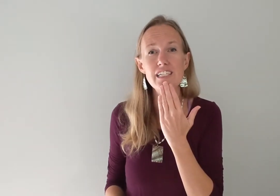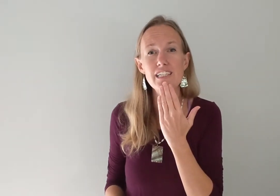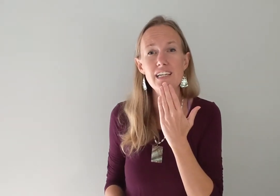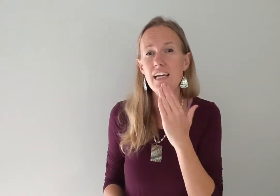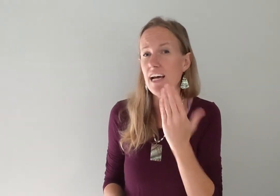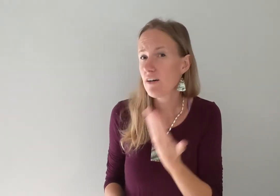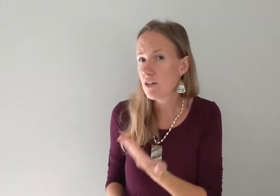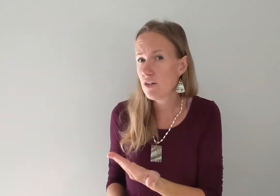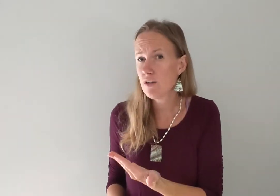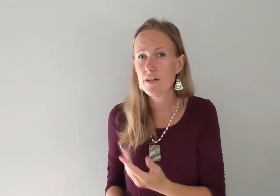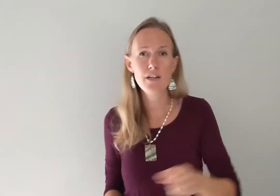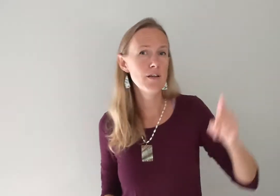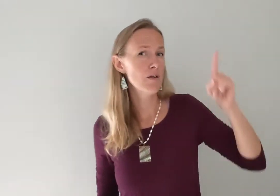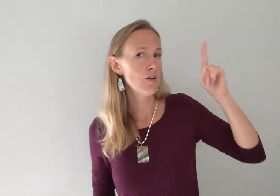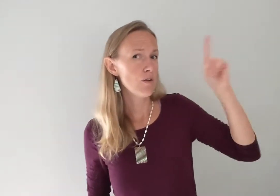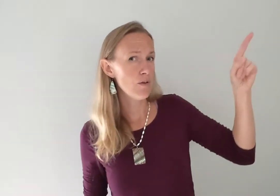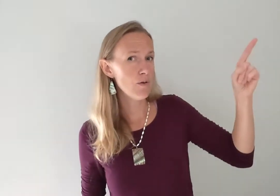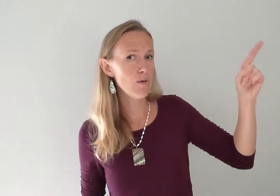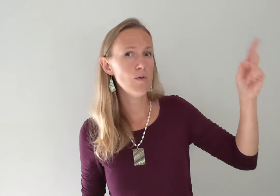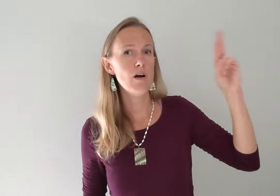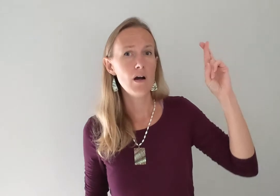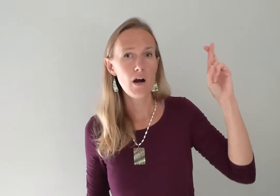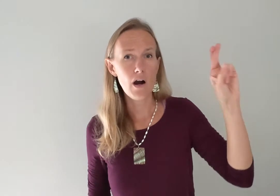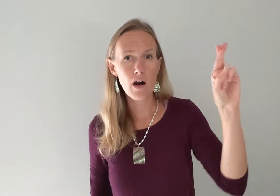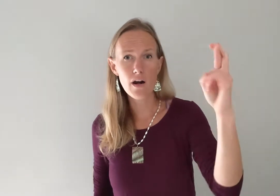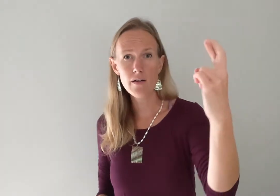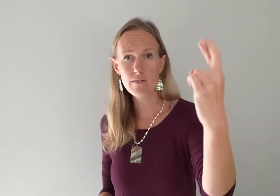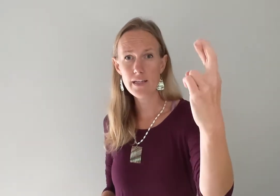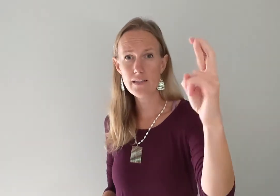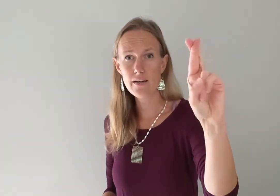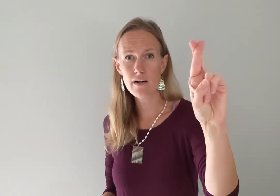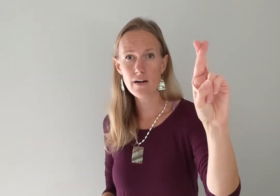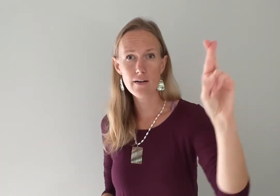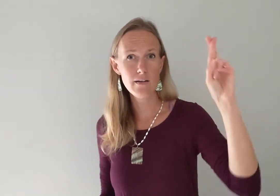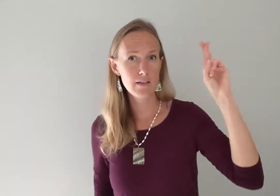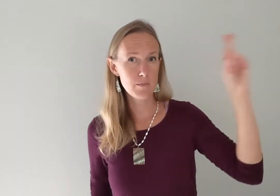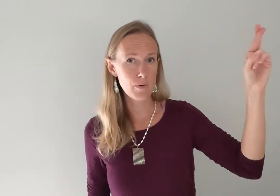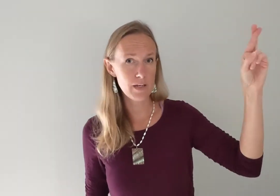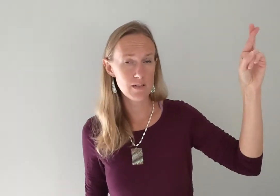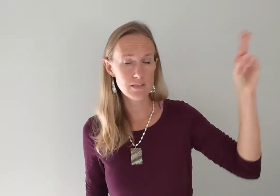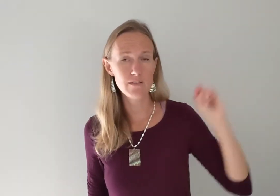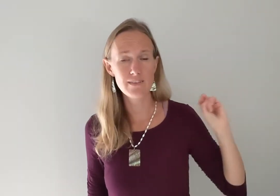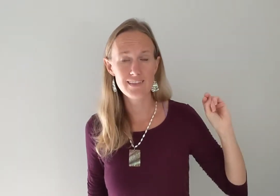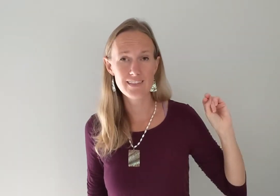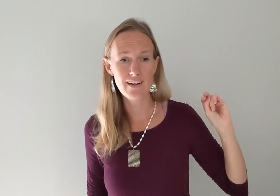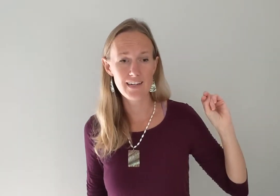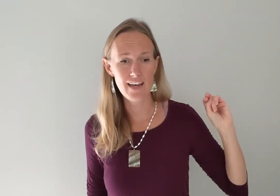chin, how good you are, right? The letter R, and then pointing also to God in